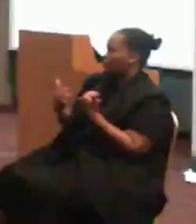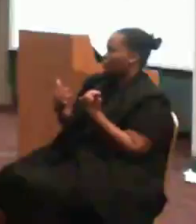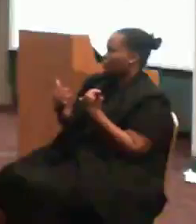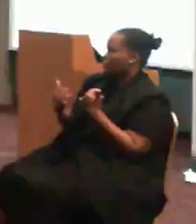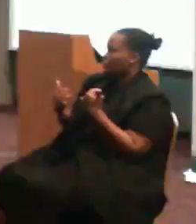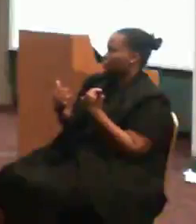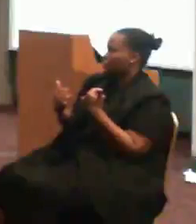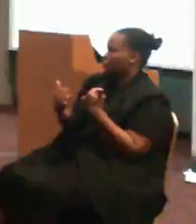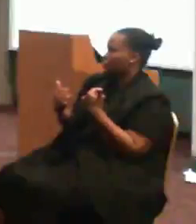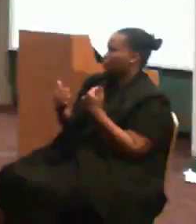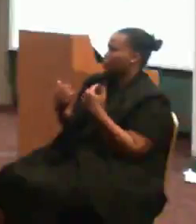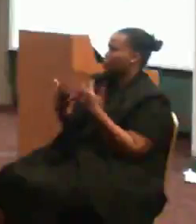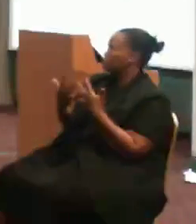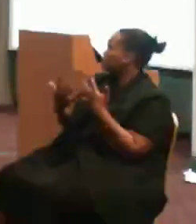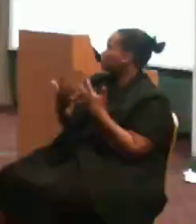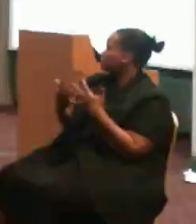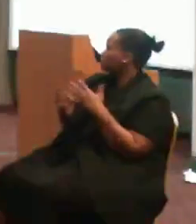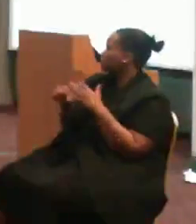giving you